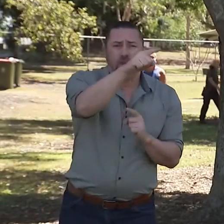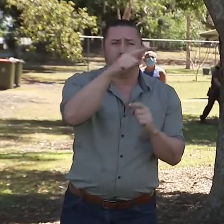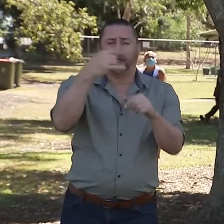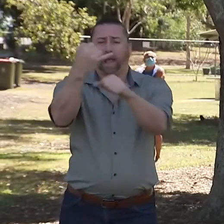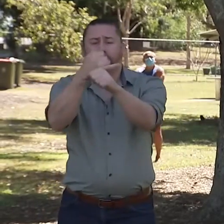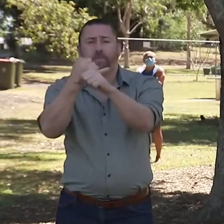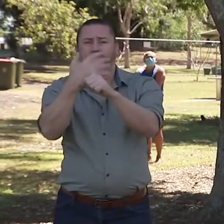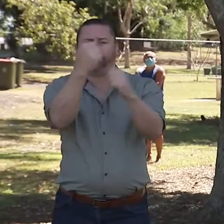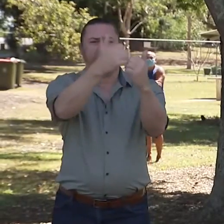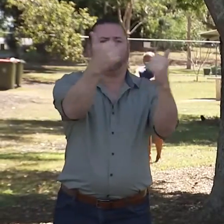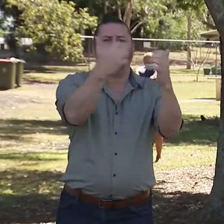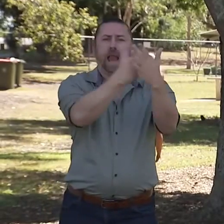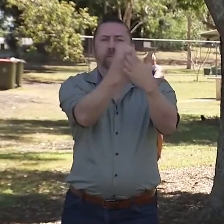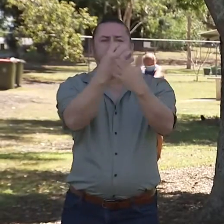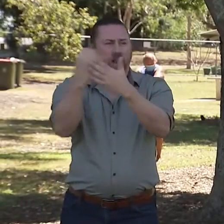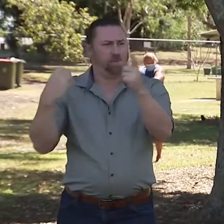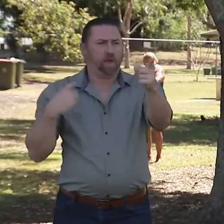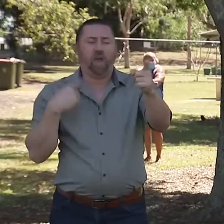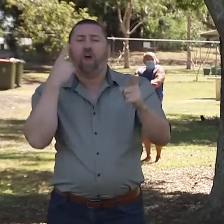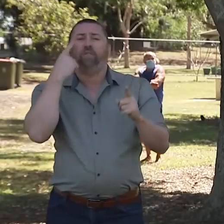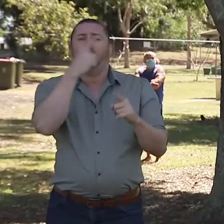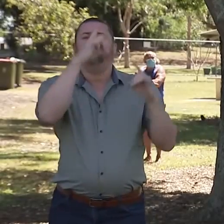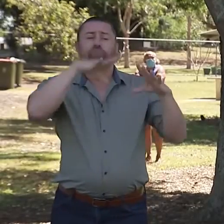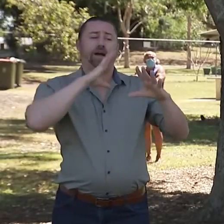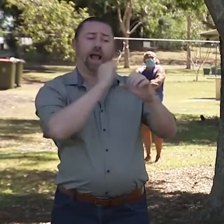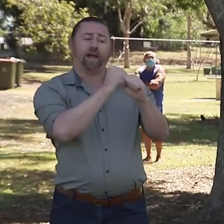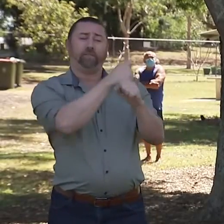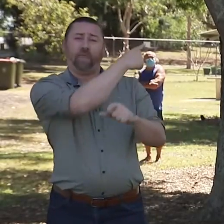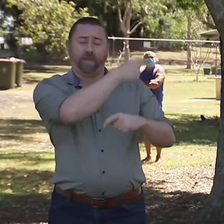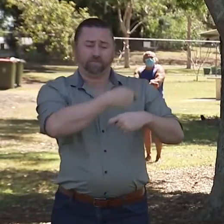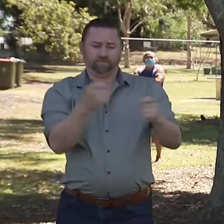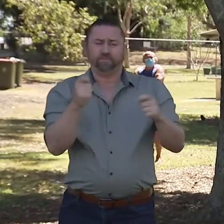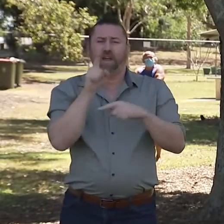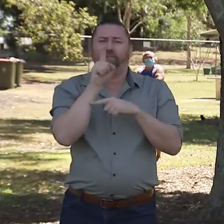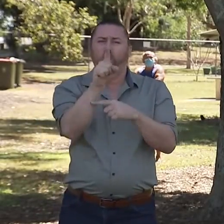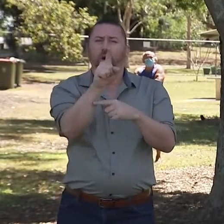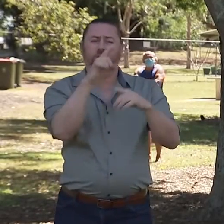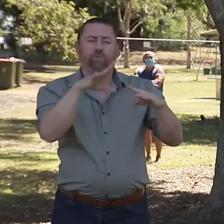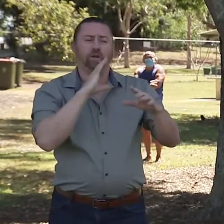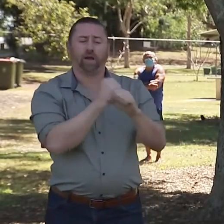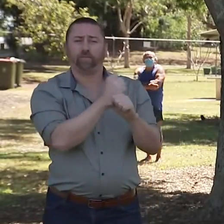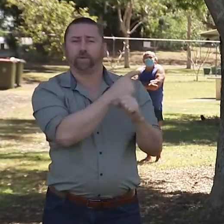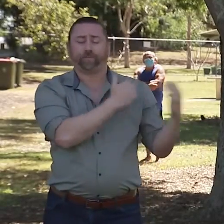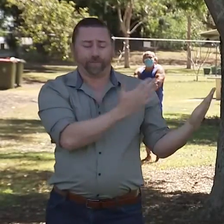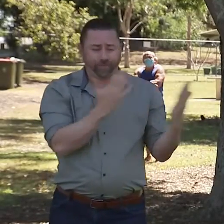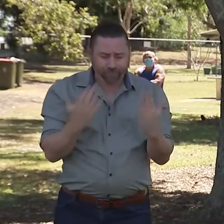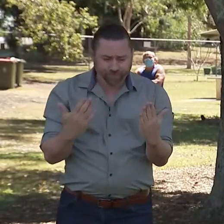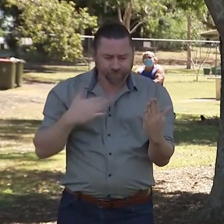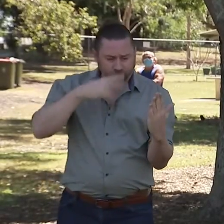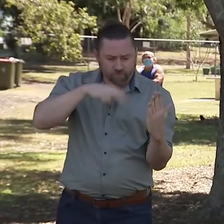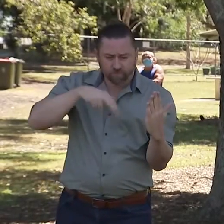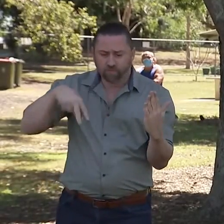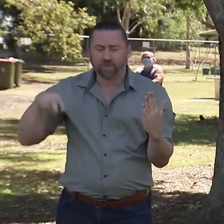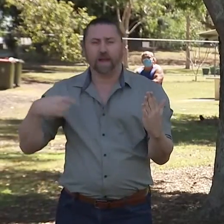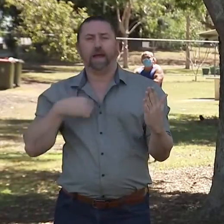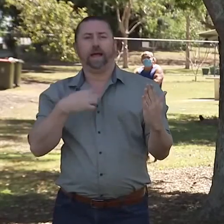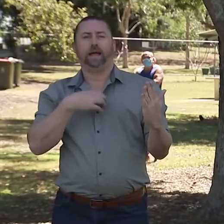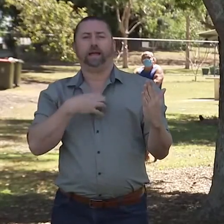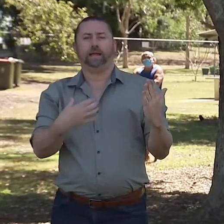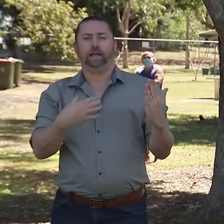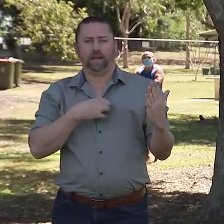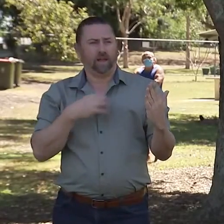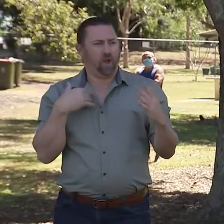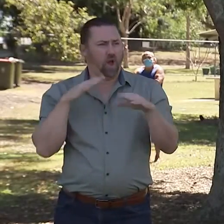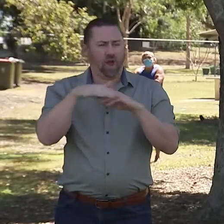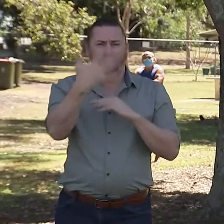are doing. So if you look on that daily update that the federal government puts out, it's a weekly update. I get that and I go through it, and we're actually over